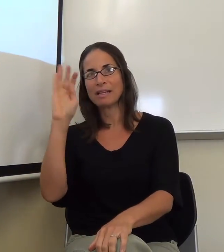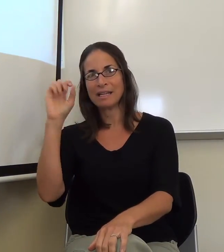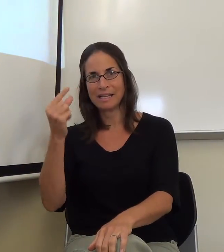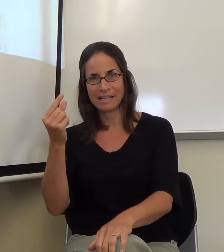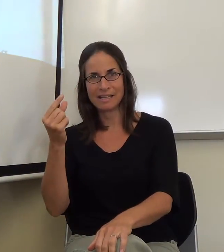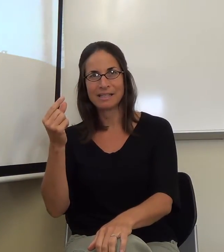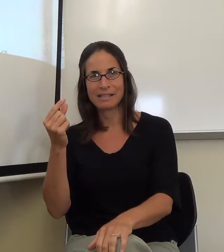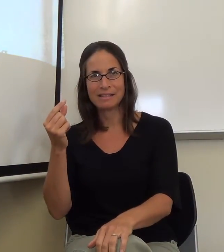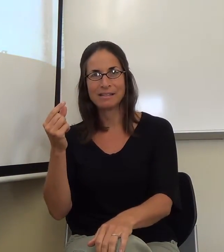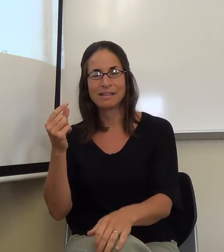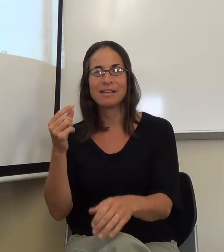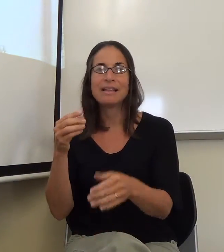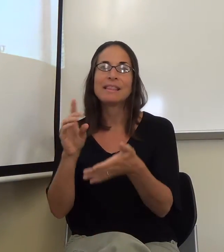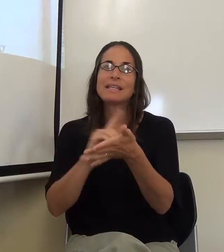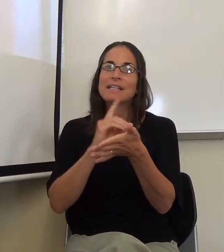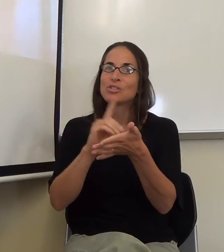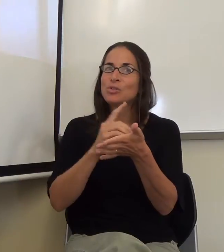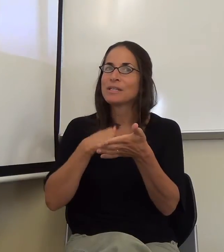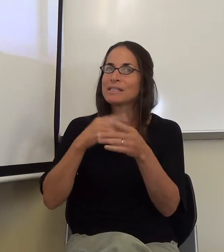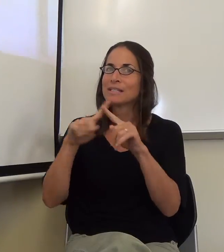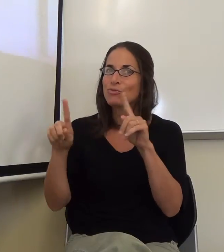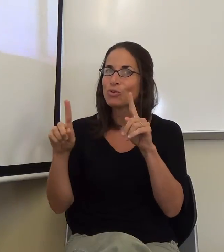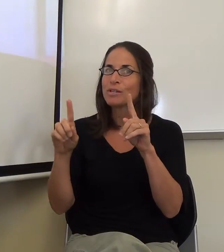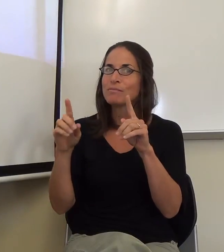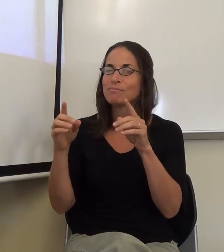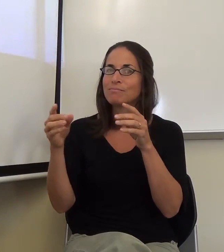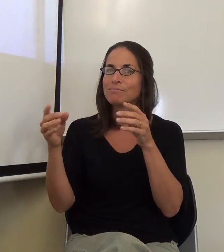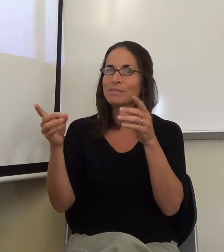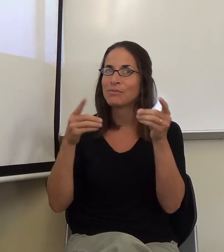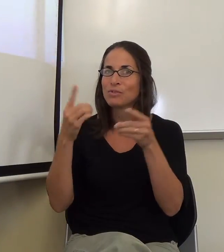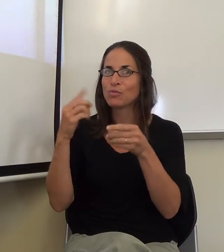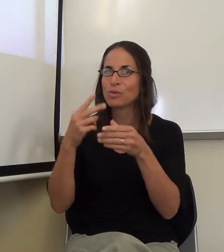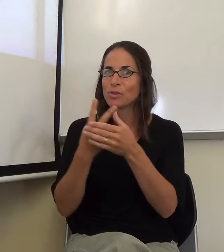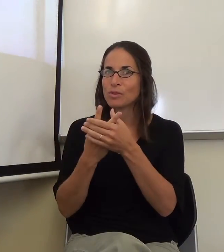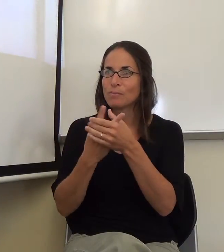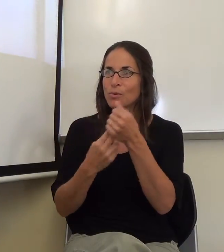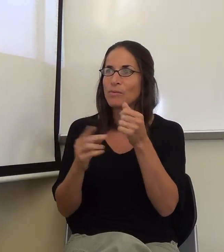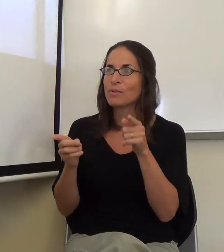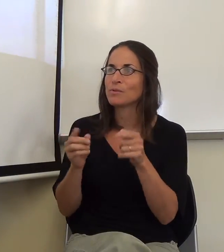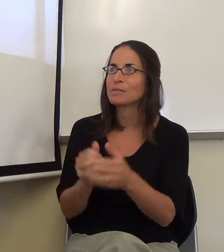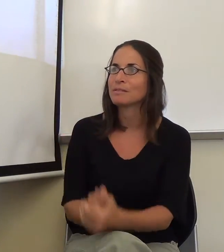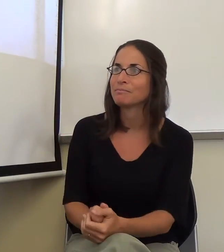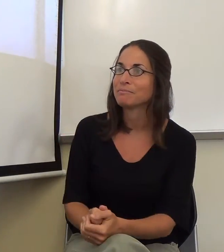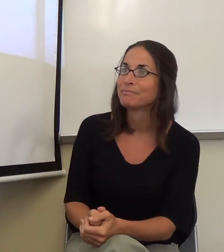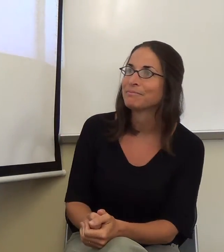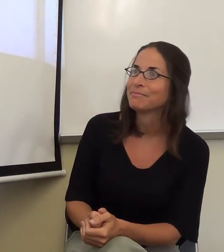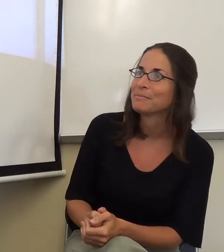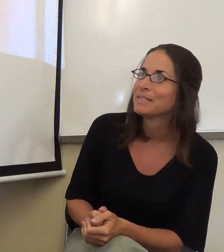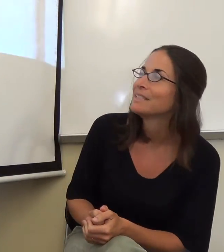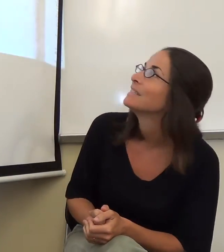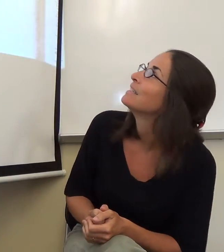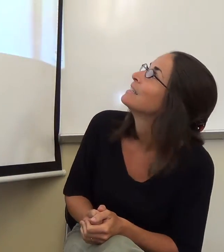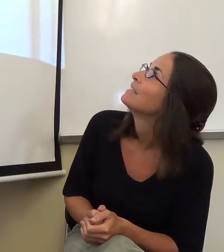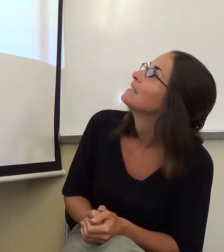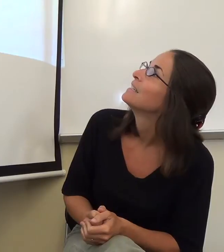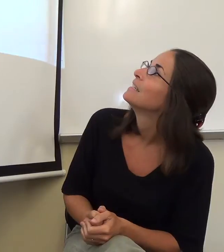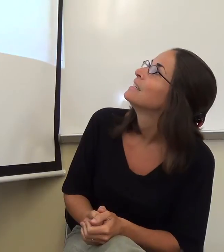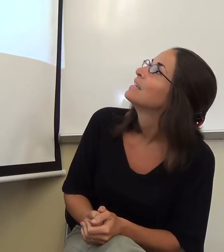what we're trying to get at here is this, the approximate meaning. So what we're